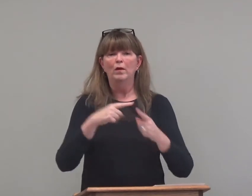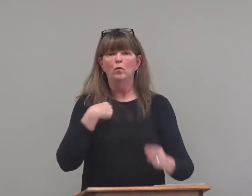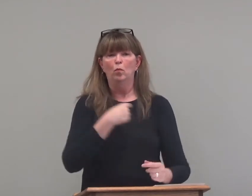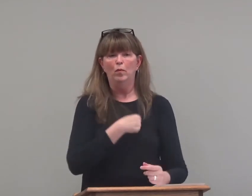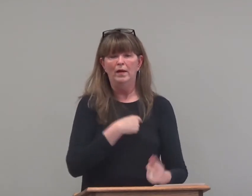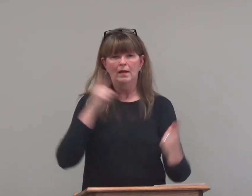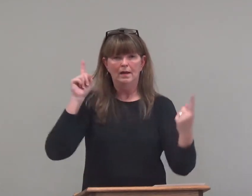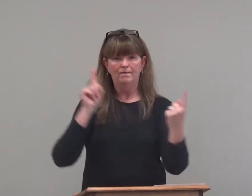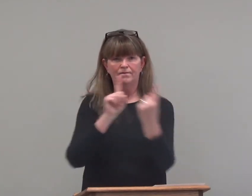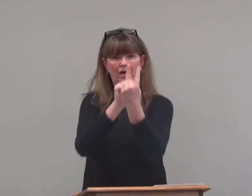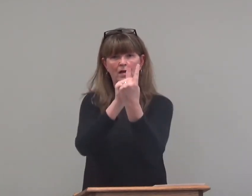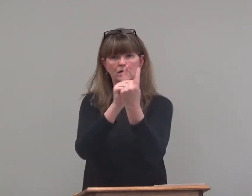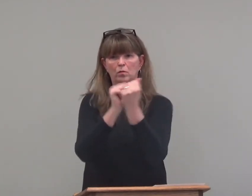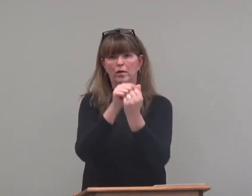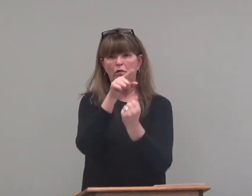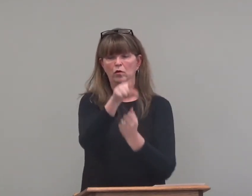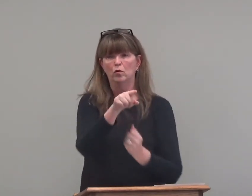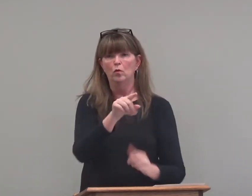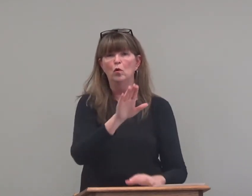means is that once we